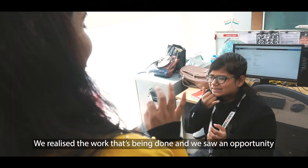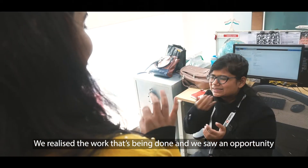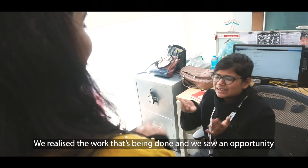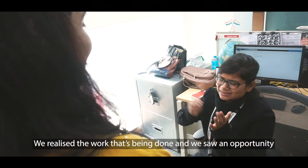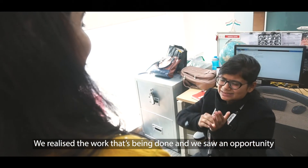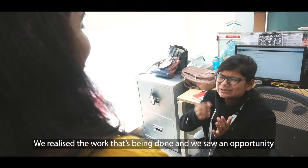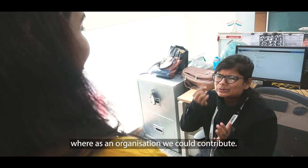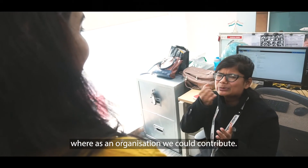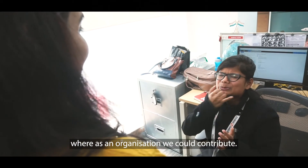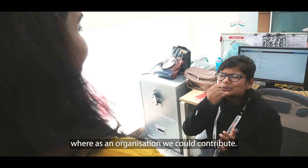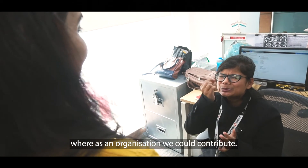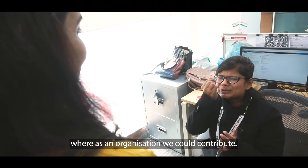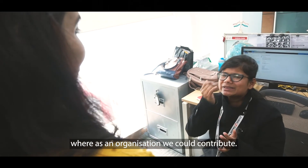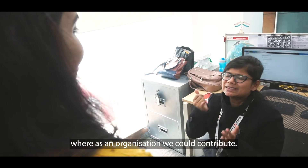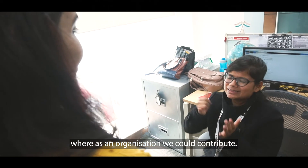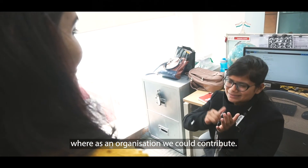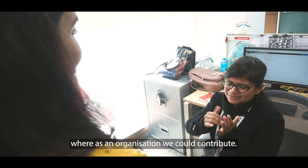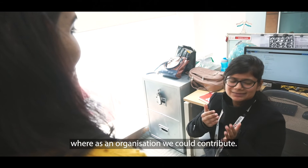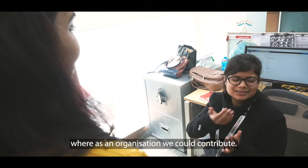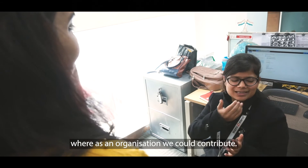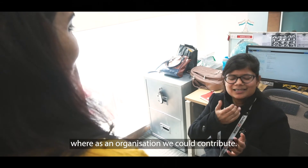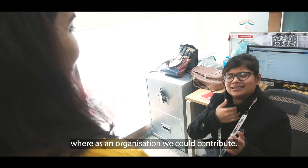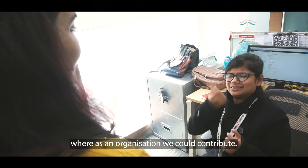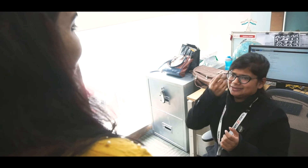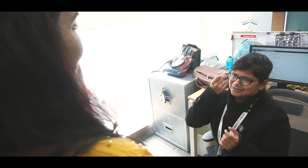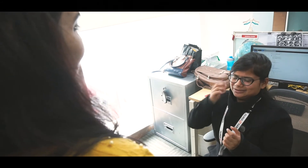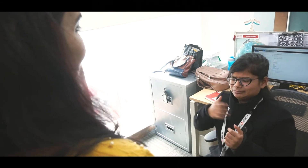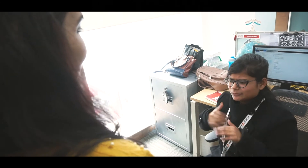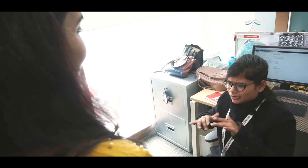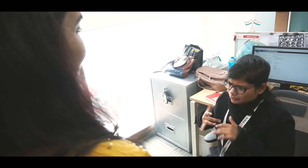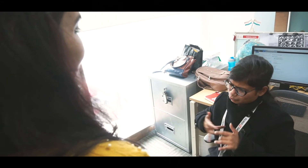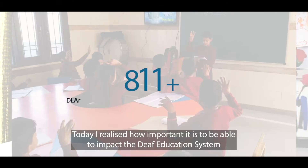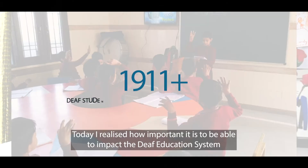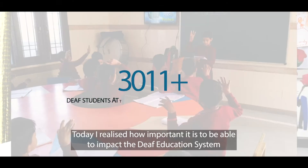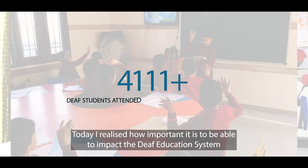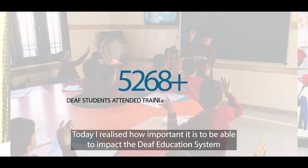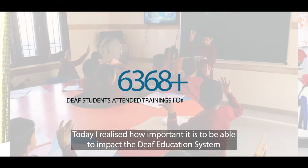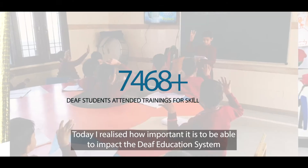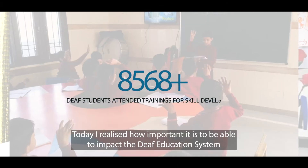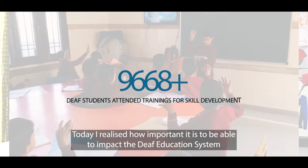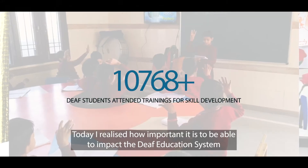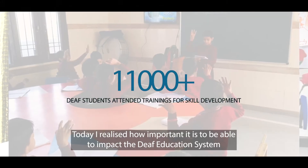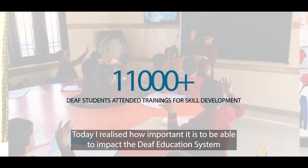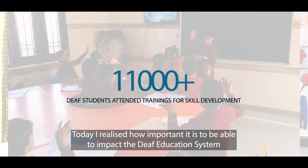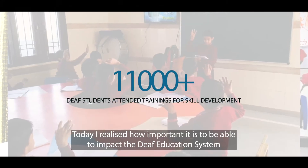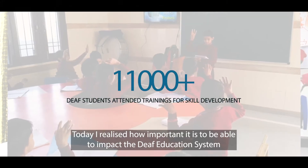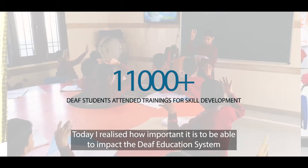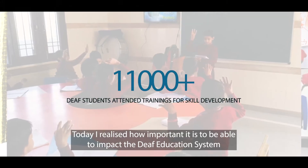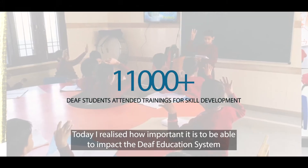an opportunity where as an organization we could contribute. Today I realize how important it is to be able to impact